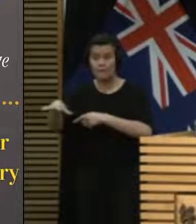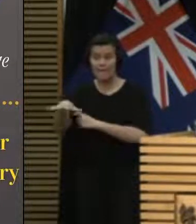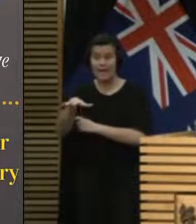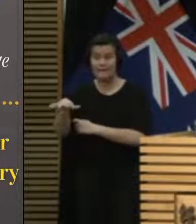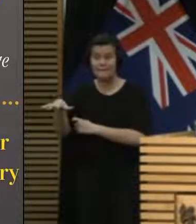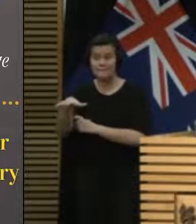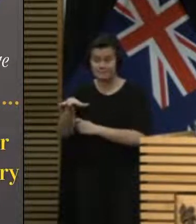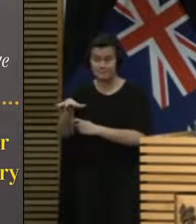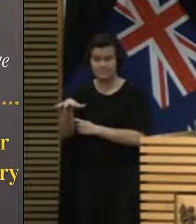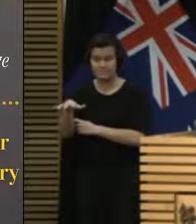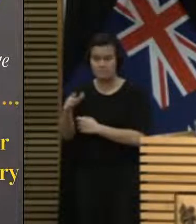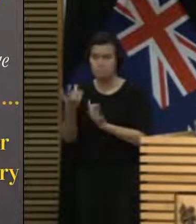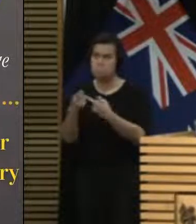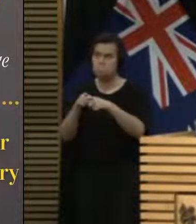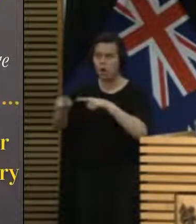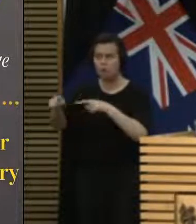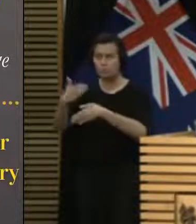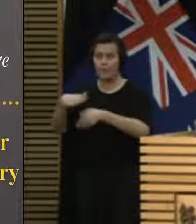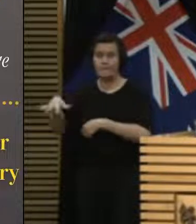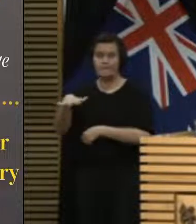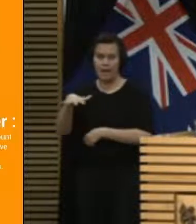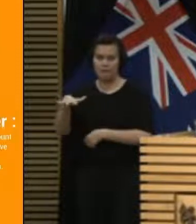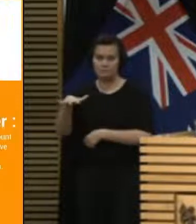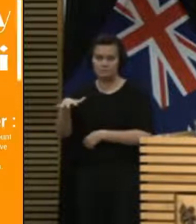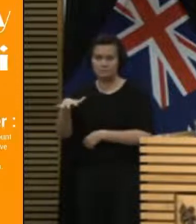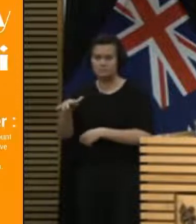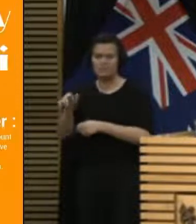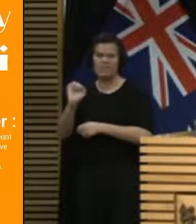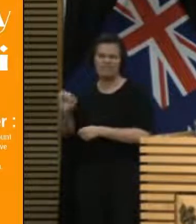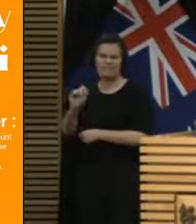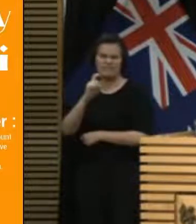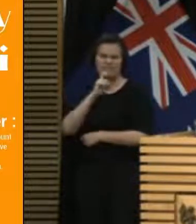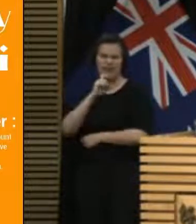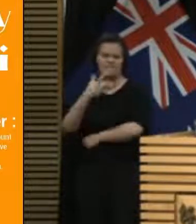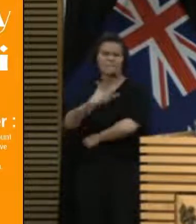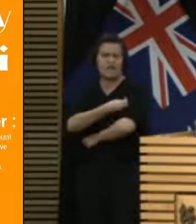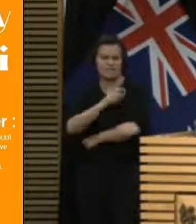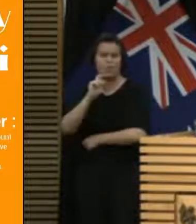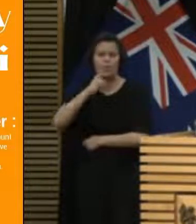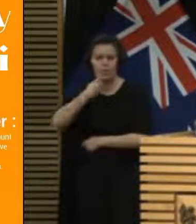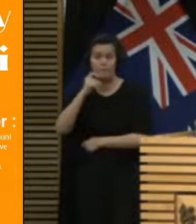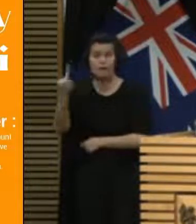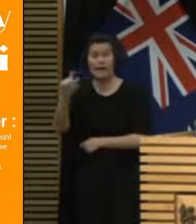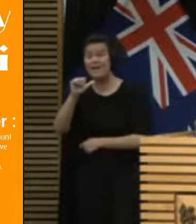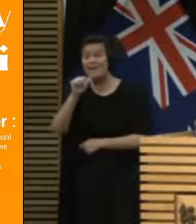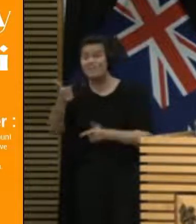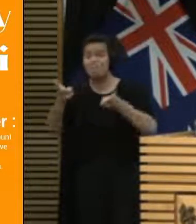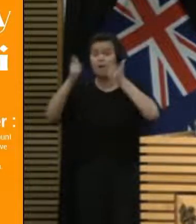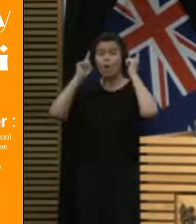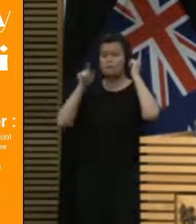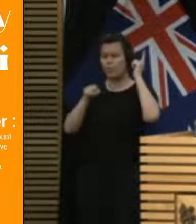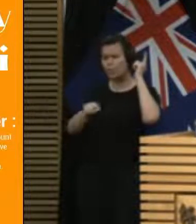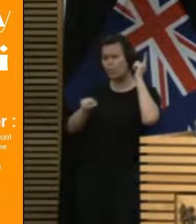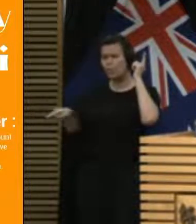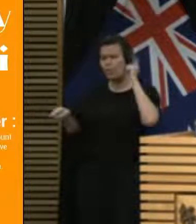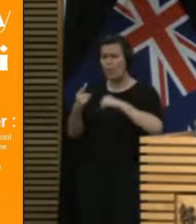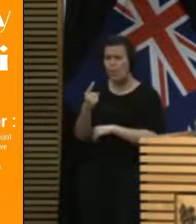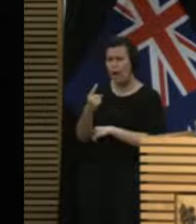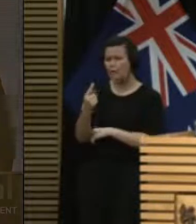will be vaccinated, but giving clarity to employers about what to do if they have one or two who may not